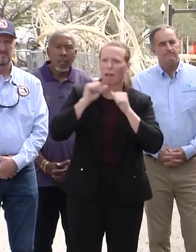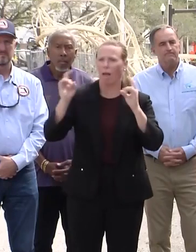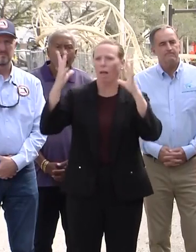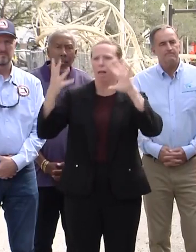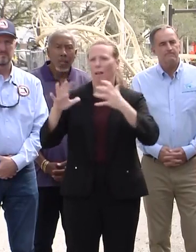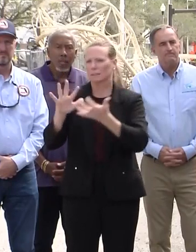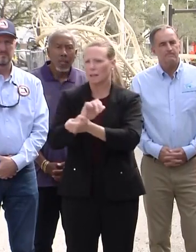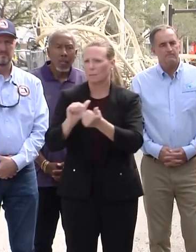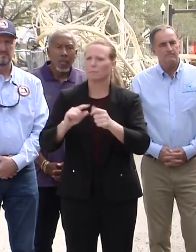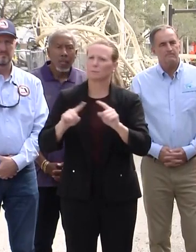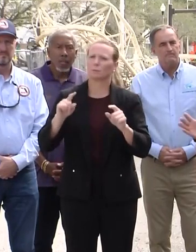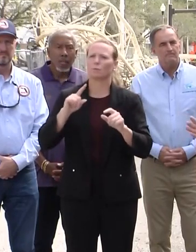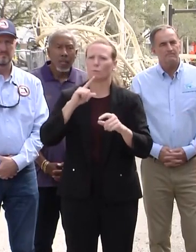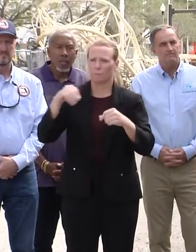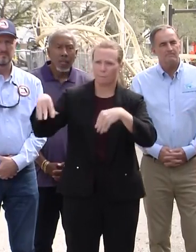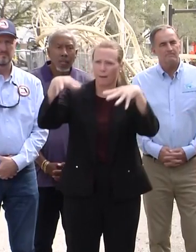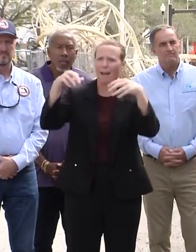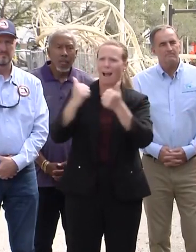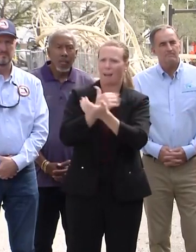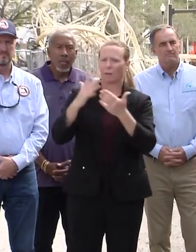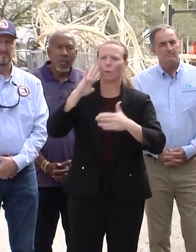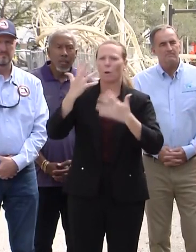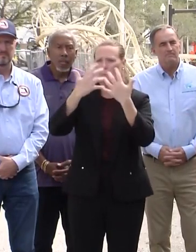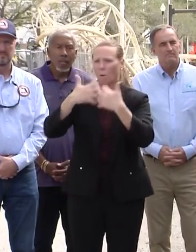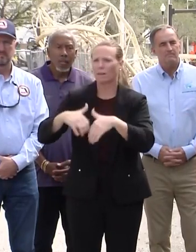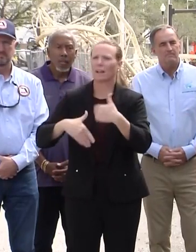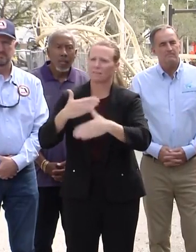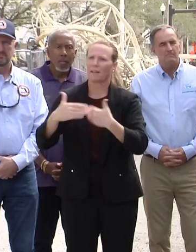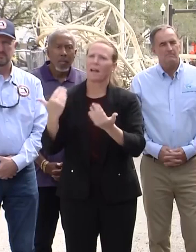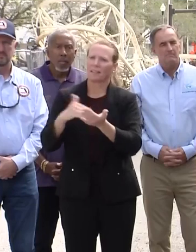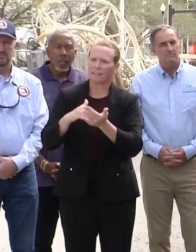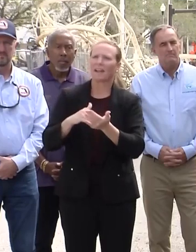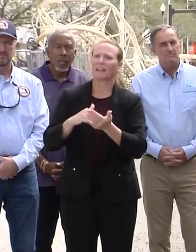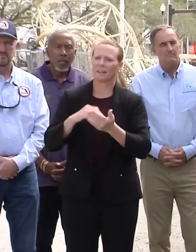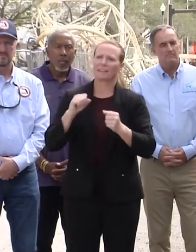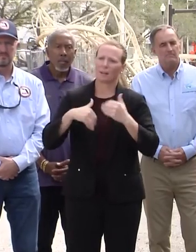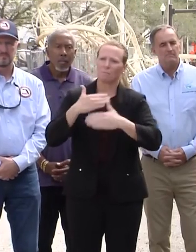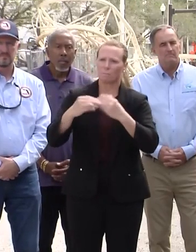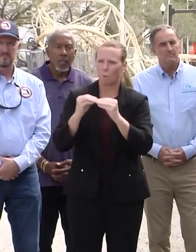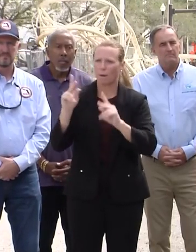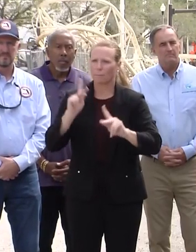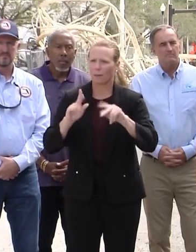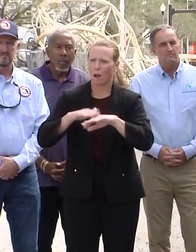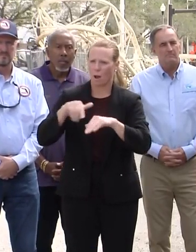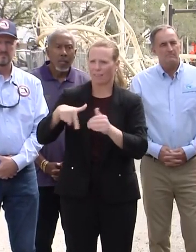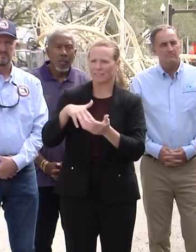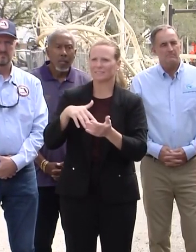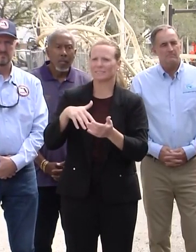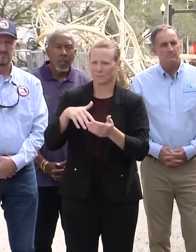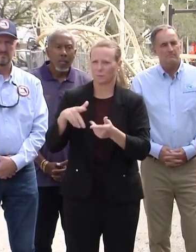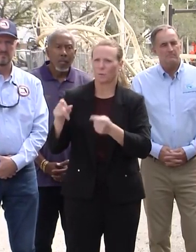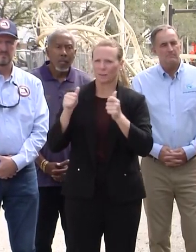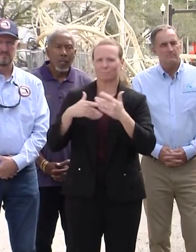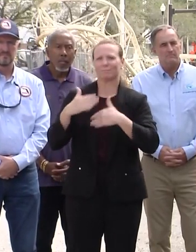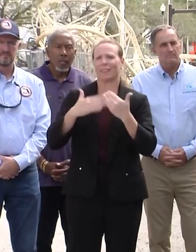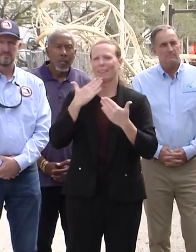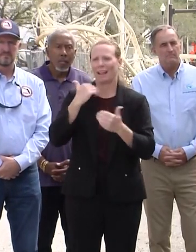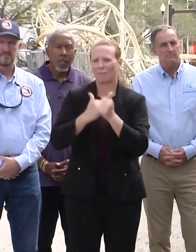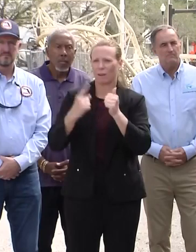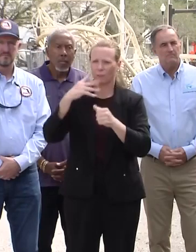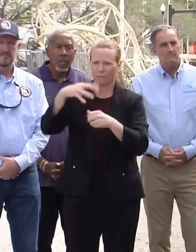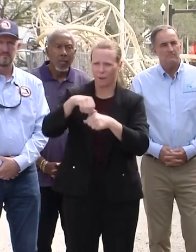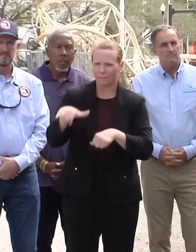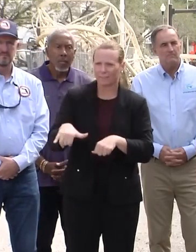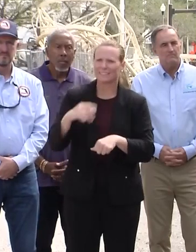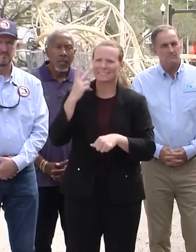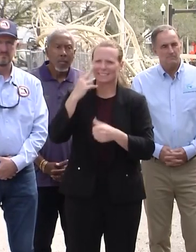you get the power and everything working again, that we could kind of get more people on their feet quicker. So I want to thank everybody that's been involved for that. I mean, I've seen some